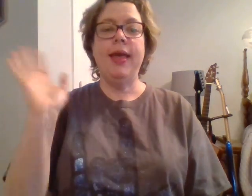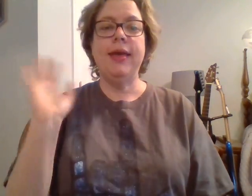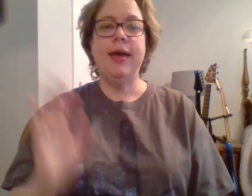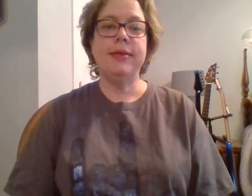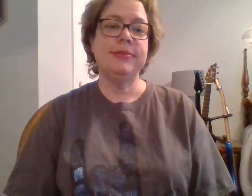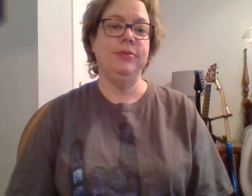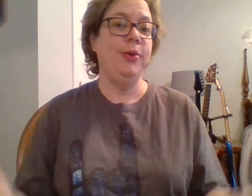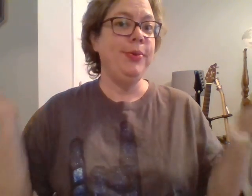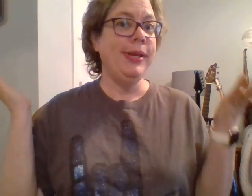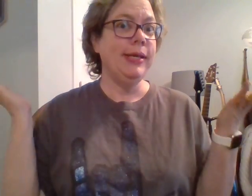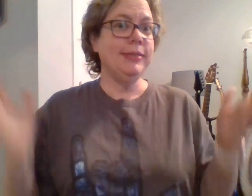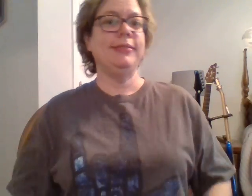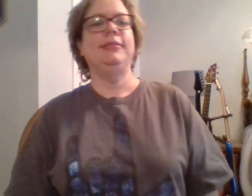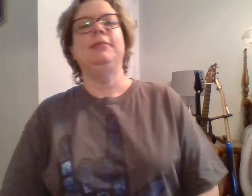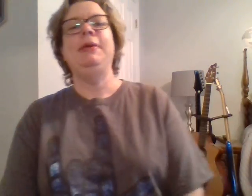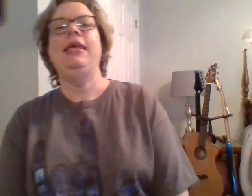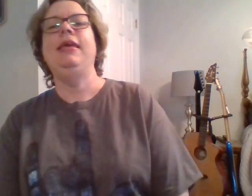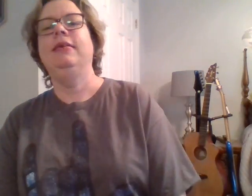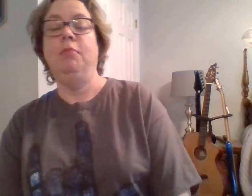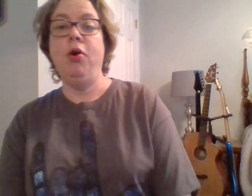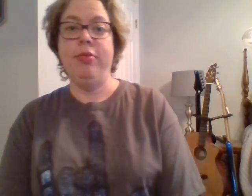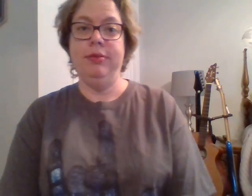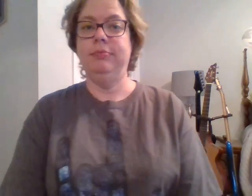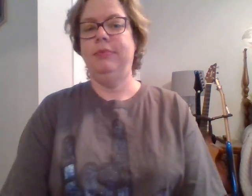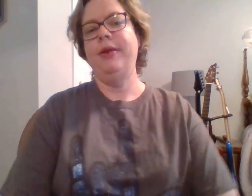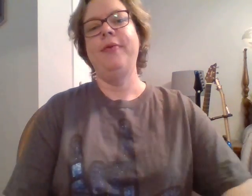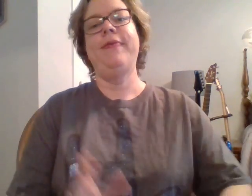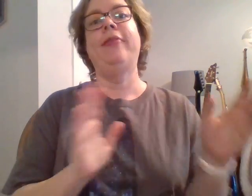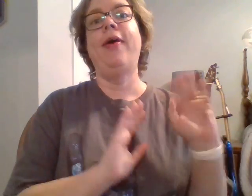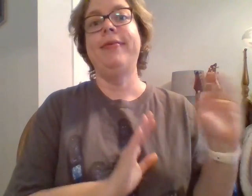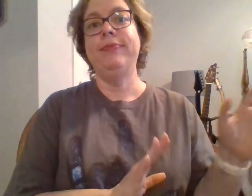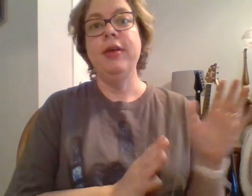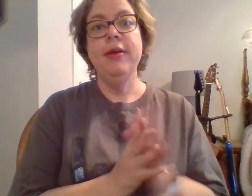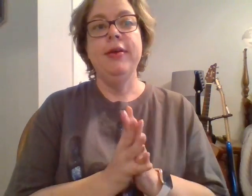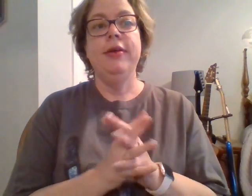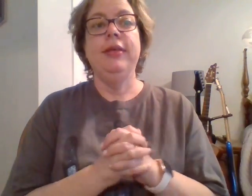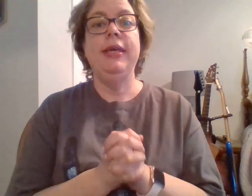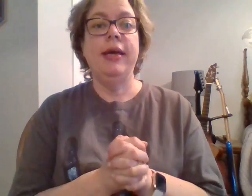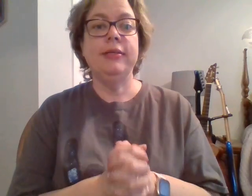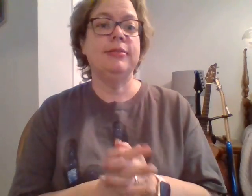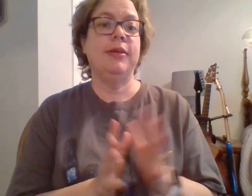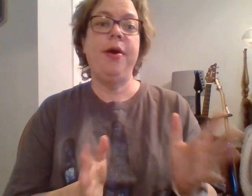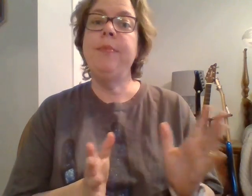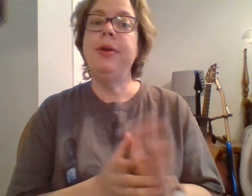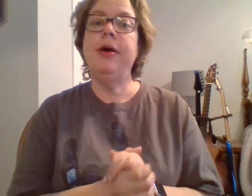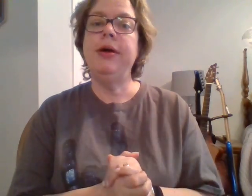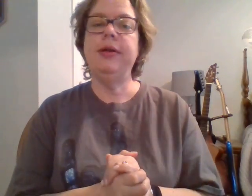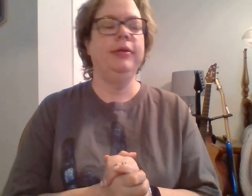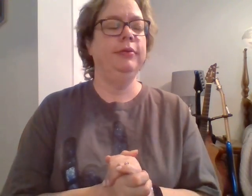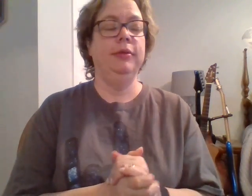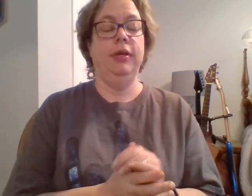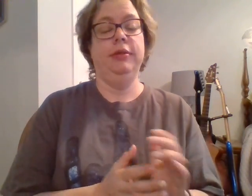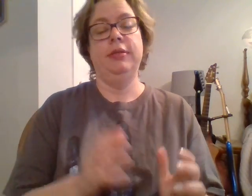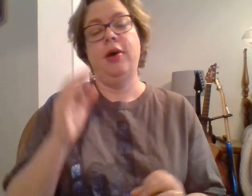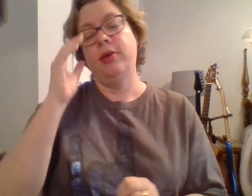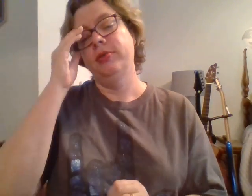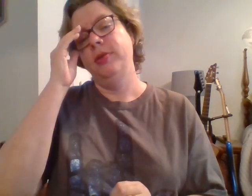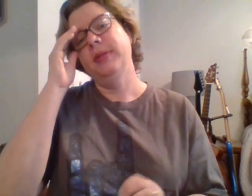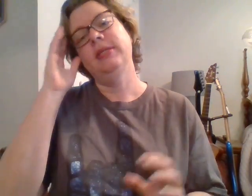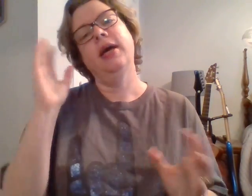Hey guys, you know who it is. It's me, Martha. I know I've had a lot of guests coming on and talking to you, but tonight I